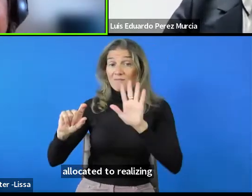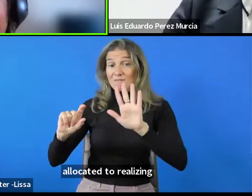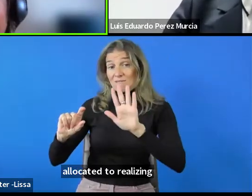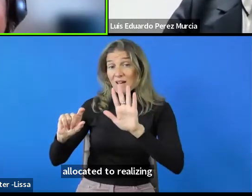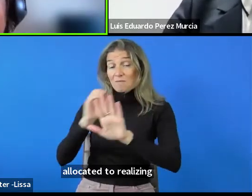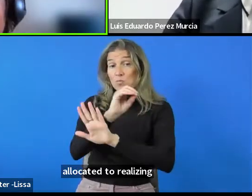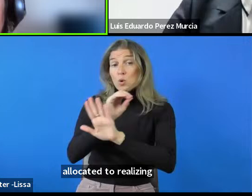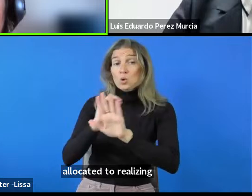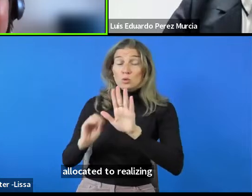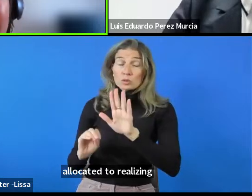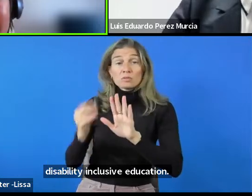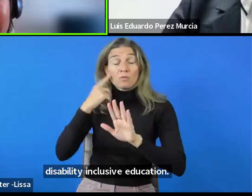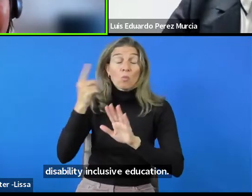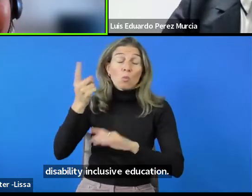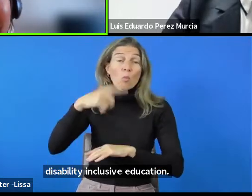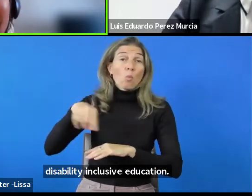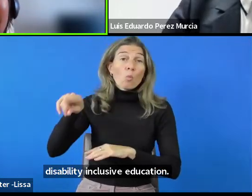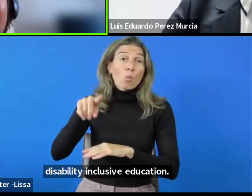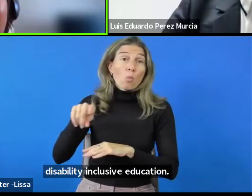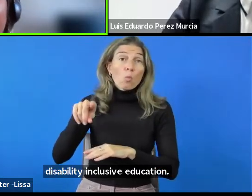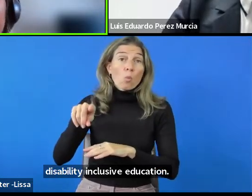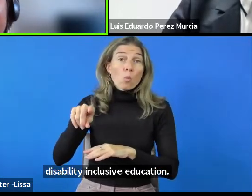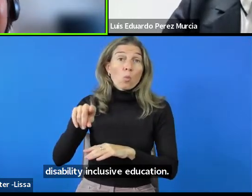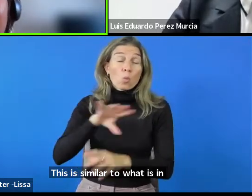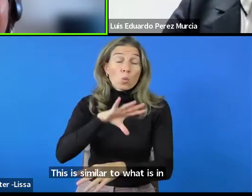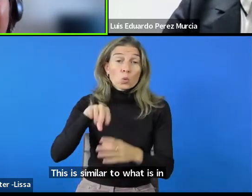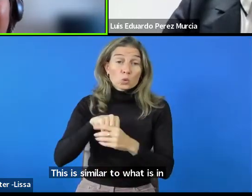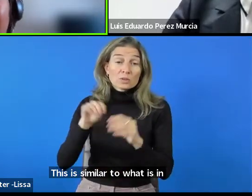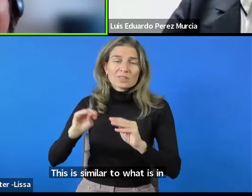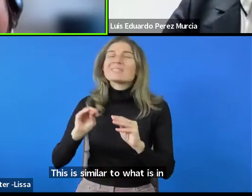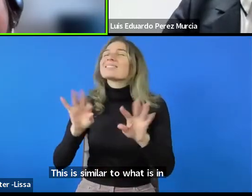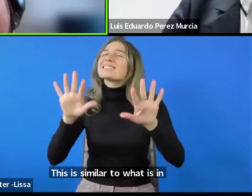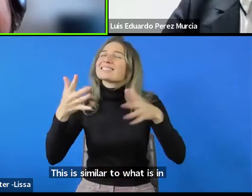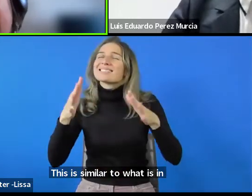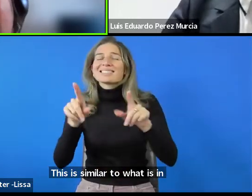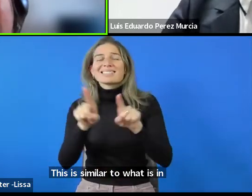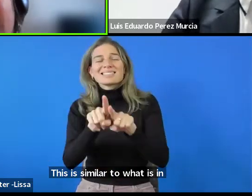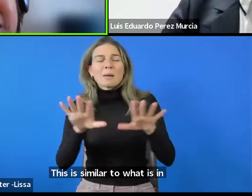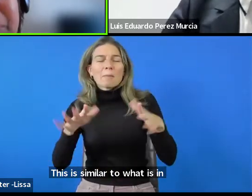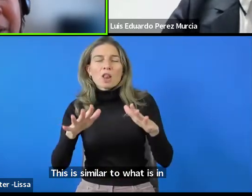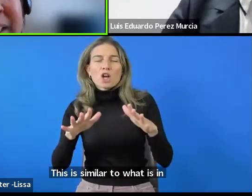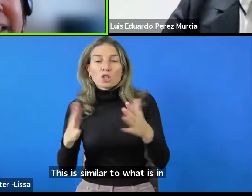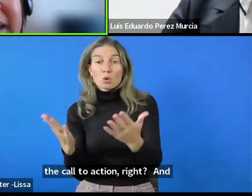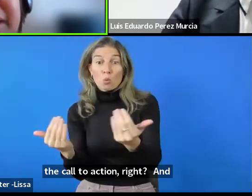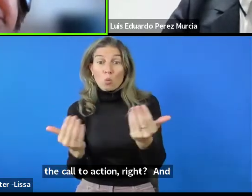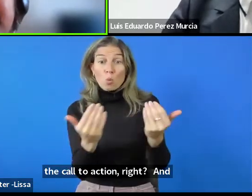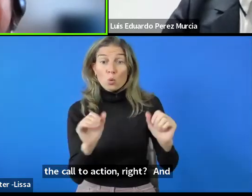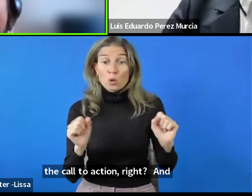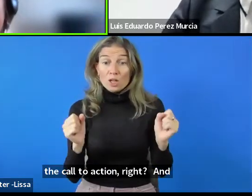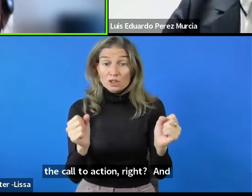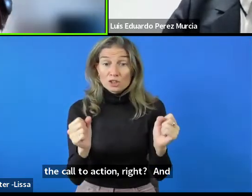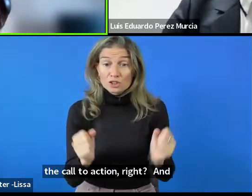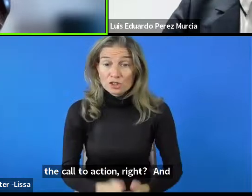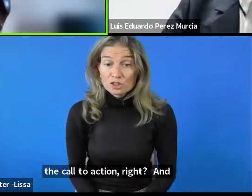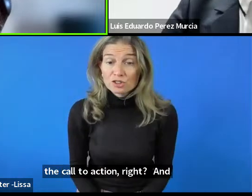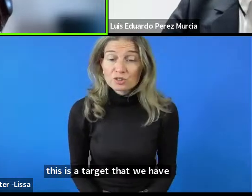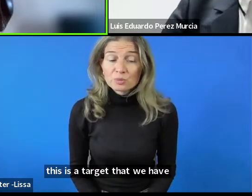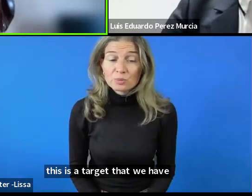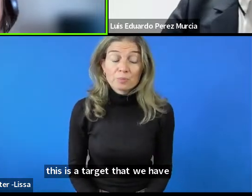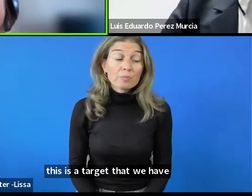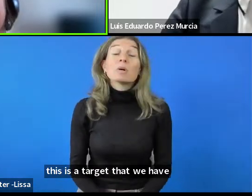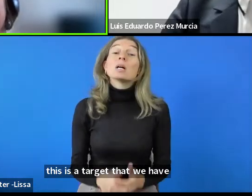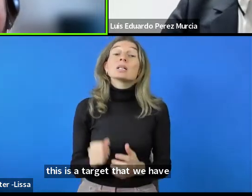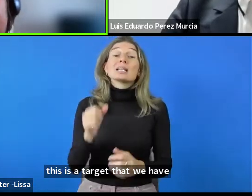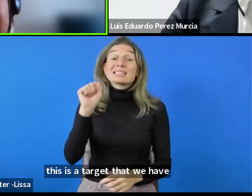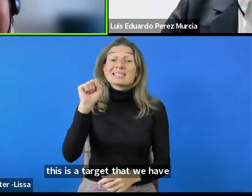what is in the call to action, right? And this is a target that we have set, and the people of South Sudan